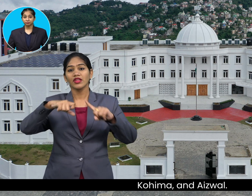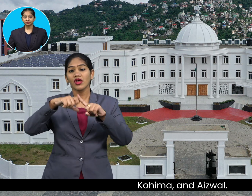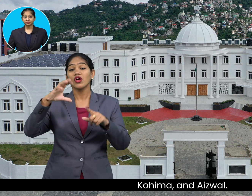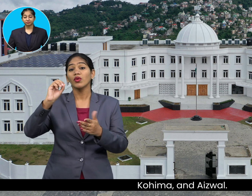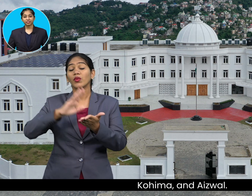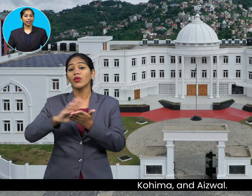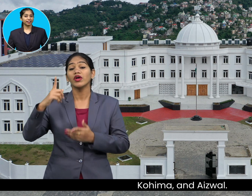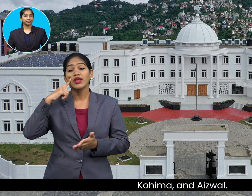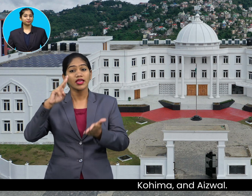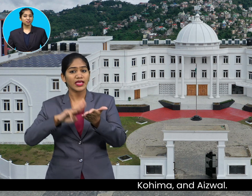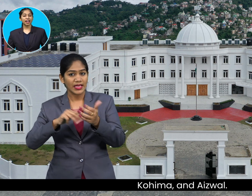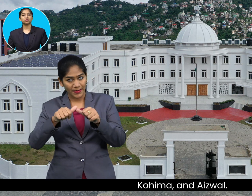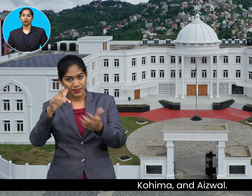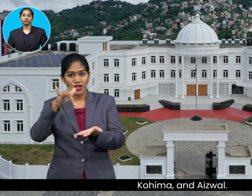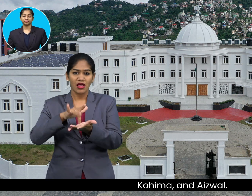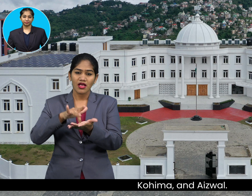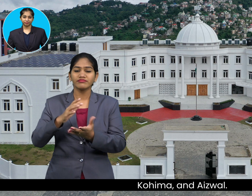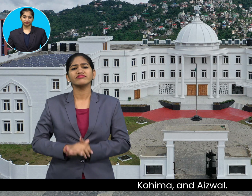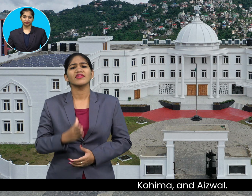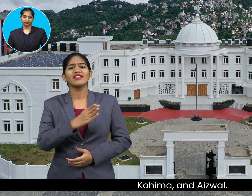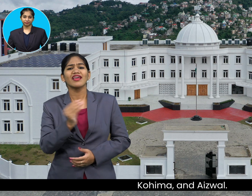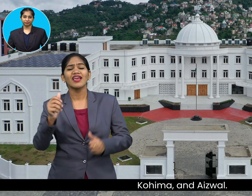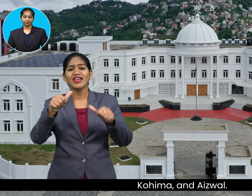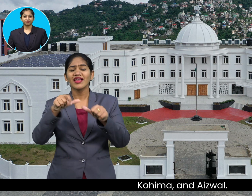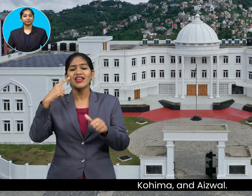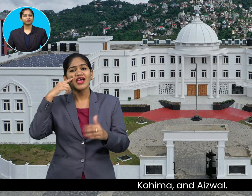Kohima and Aizawl.